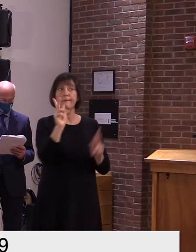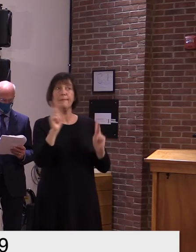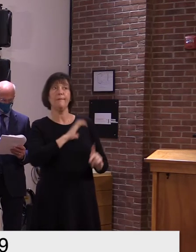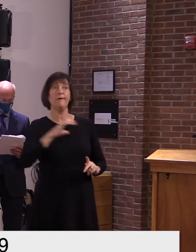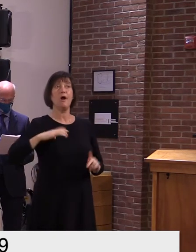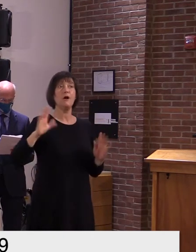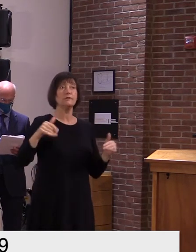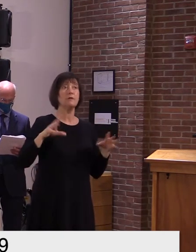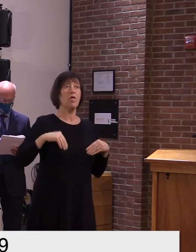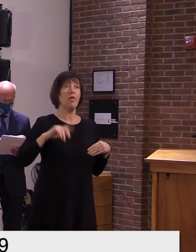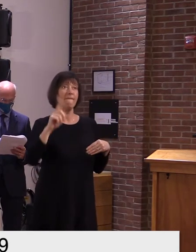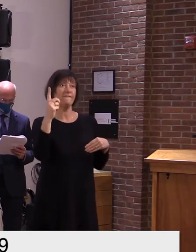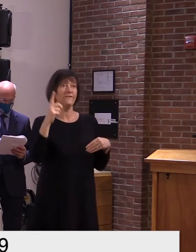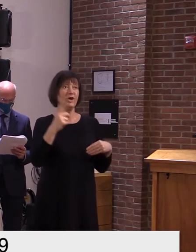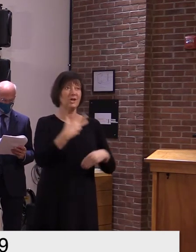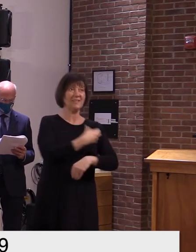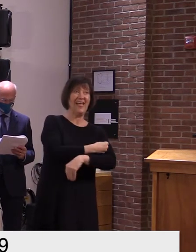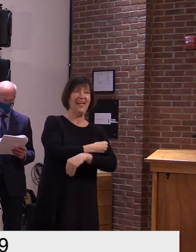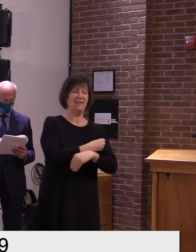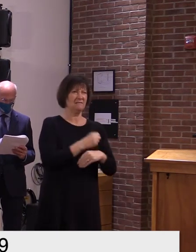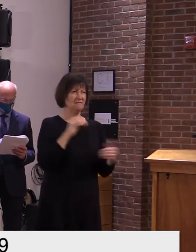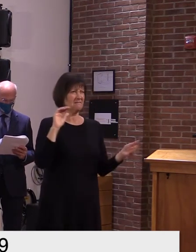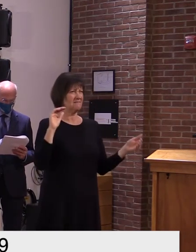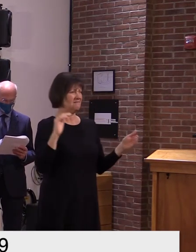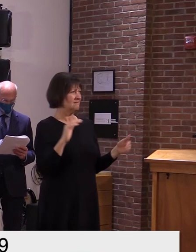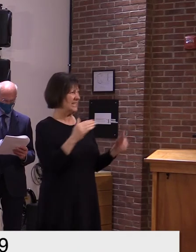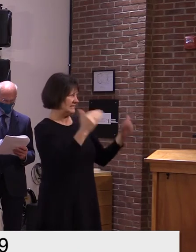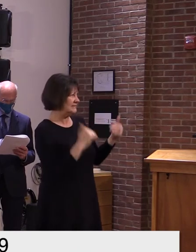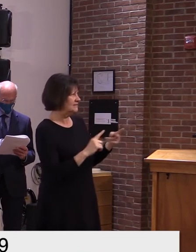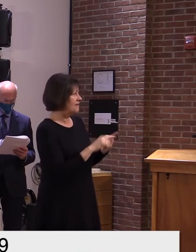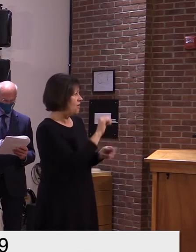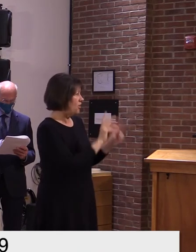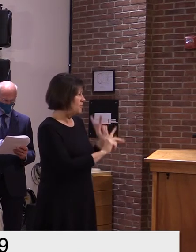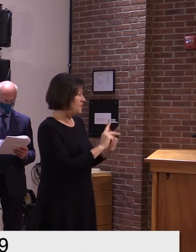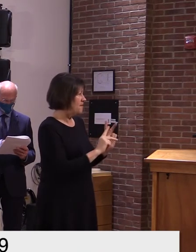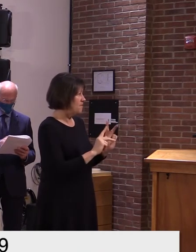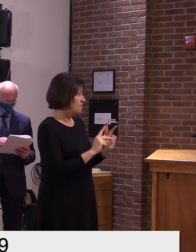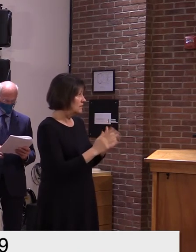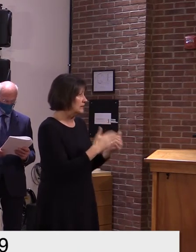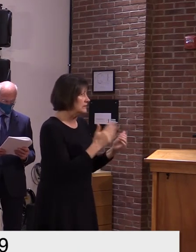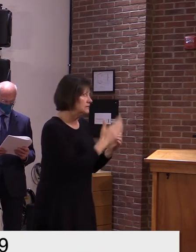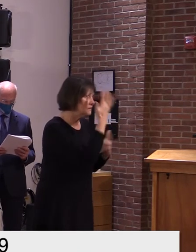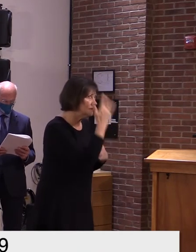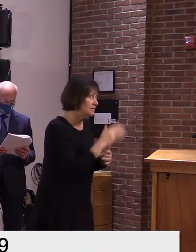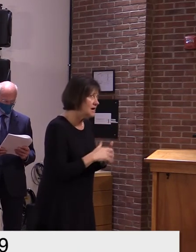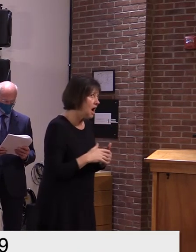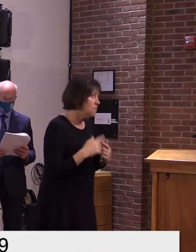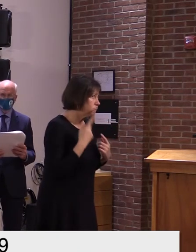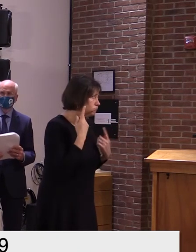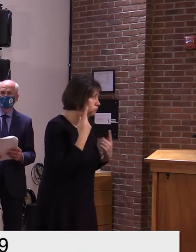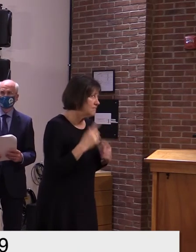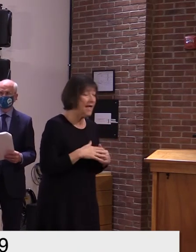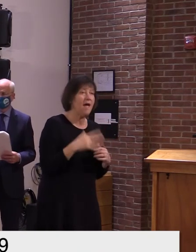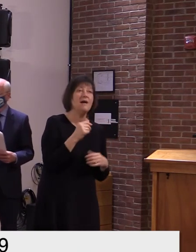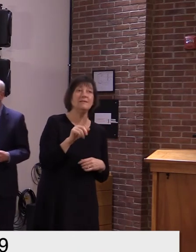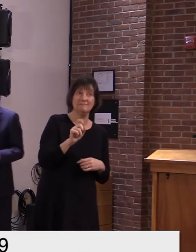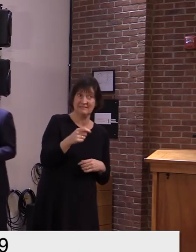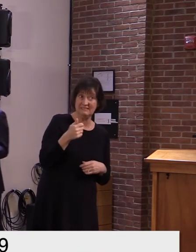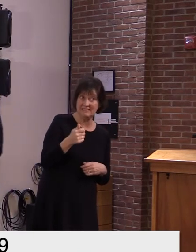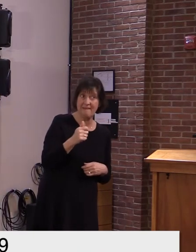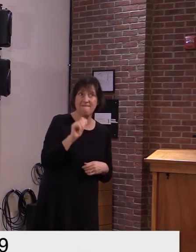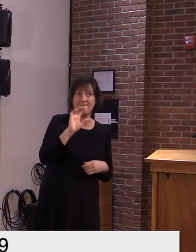vulnerable? Yeah. And Representative Walsh, same question for you would be, have you gotten the vaccine? What are your thoughts on that? Yeah, I don't